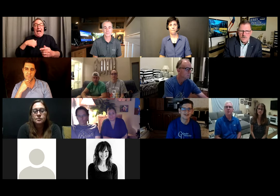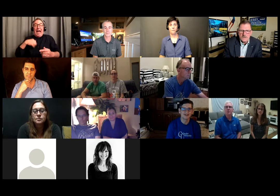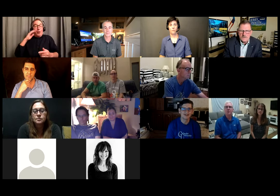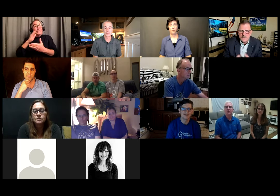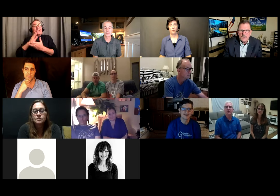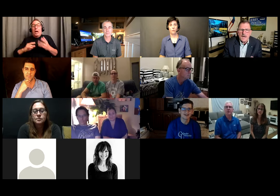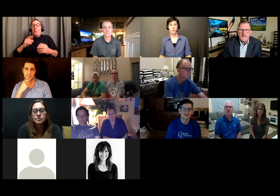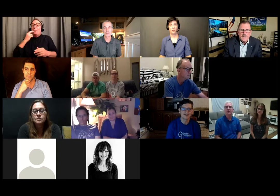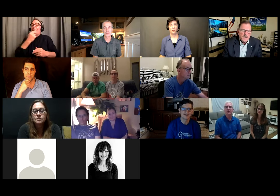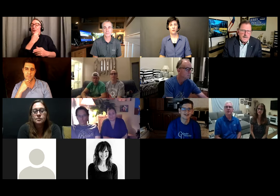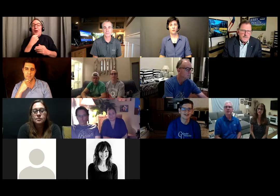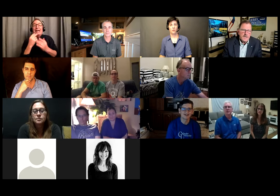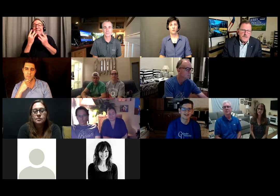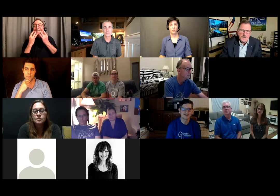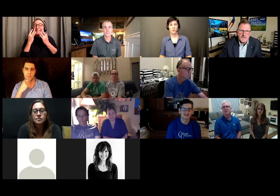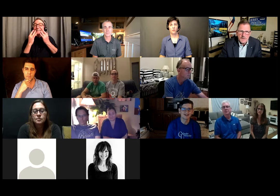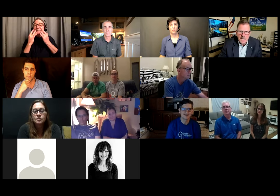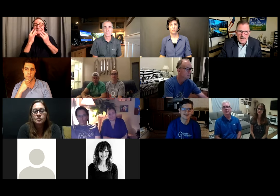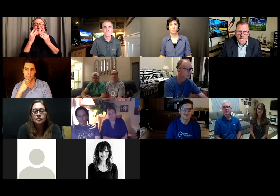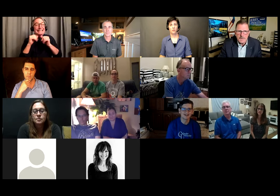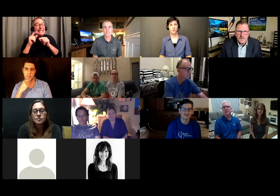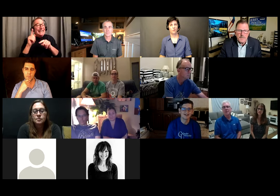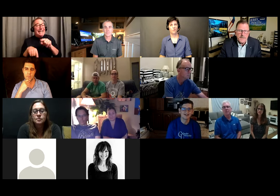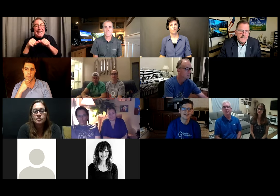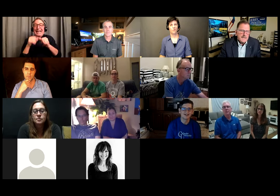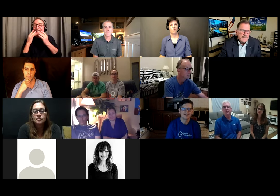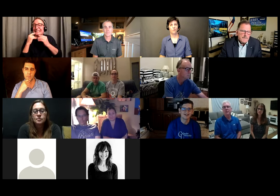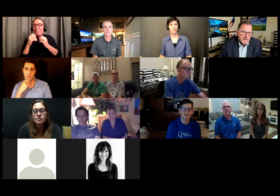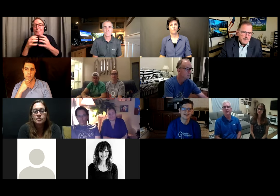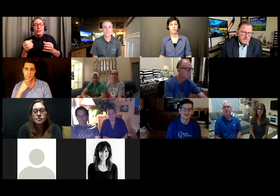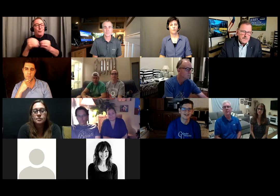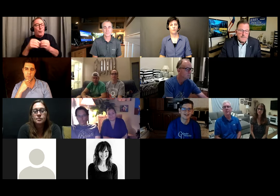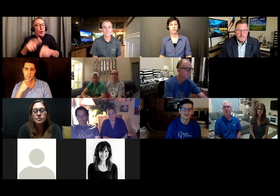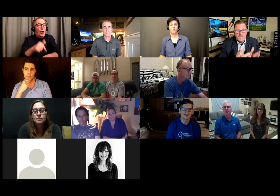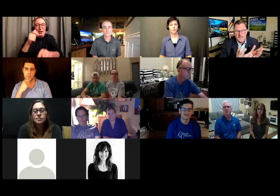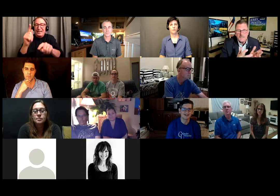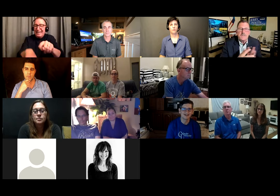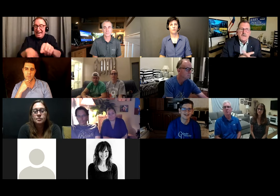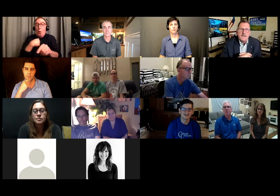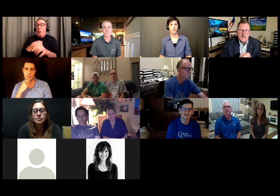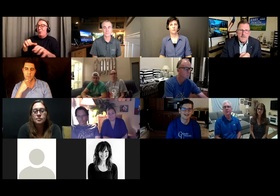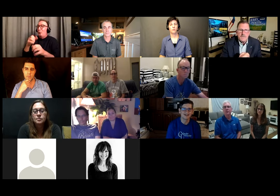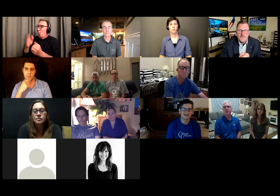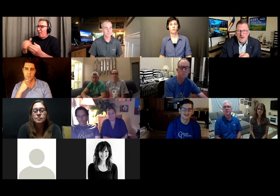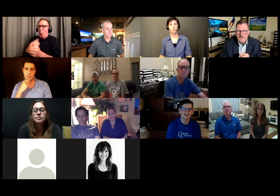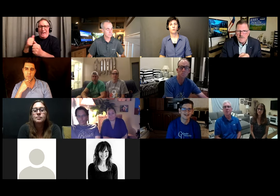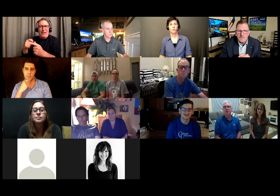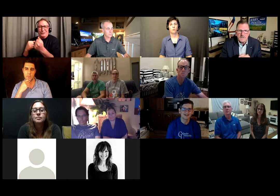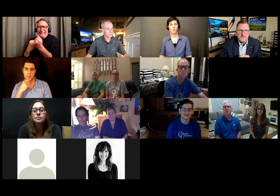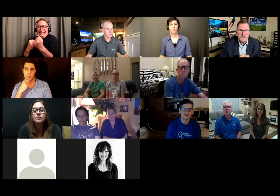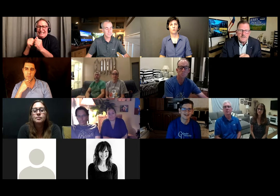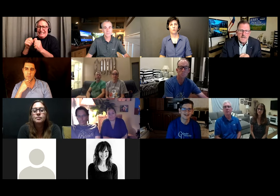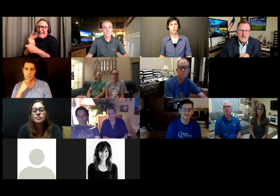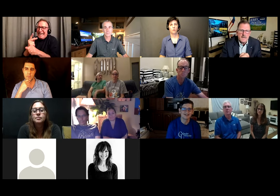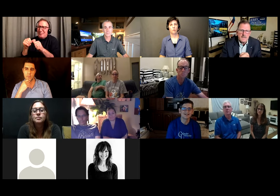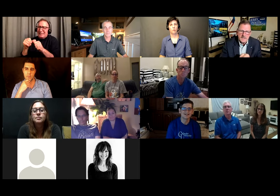our restaurants. We know that. We're going to do everything we can to keep them here, but it is, you know, they are individual